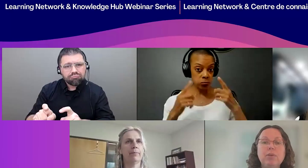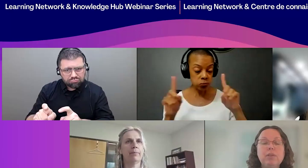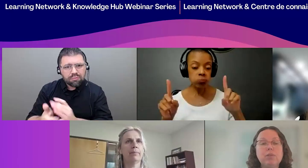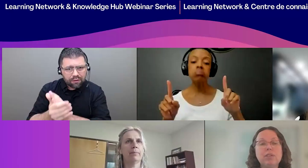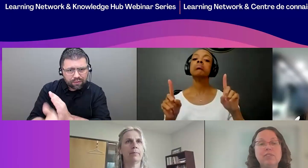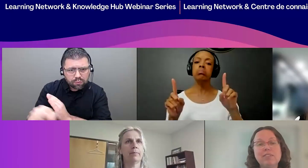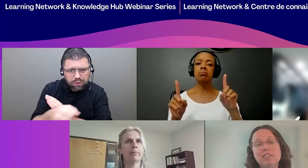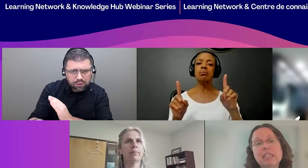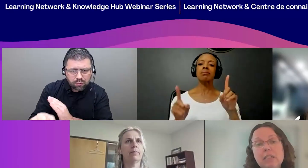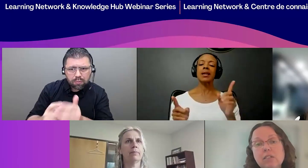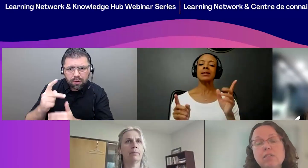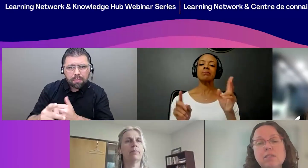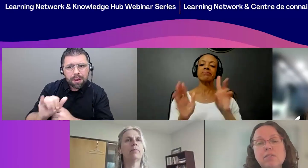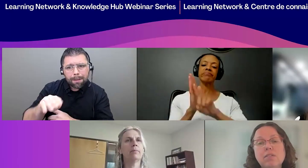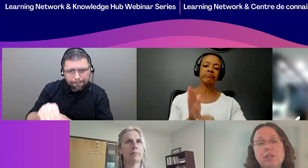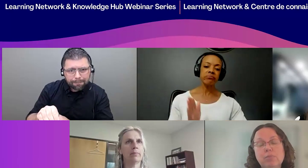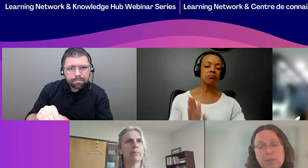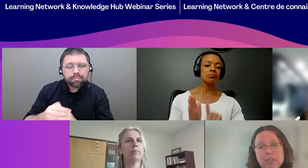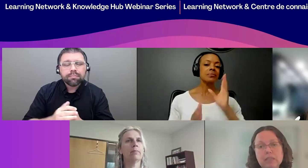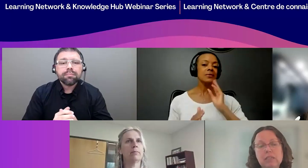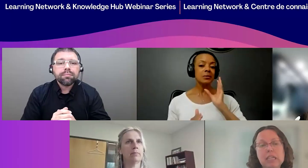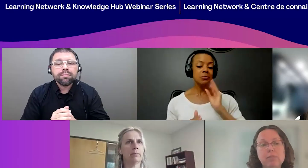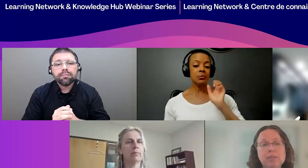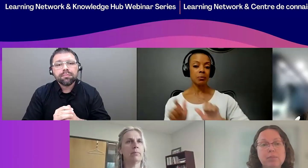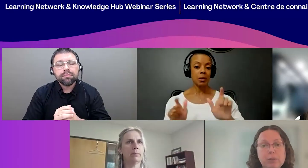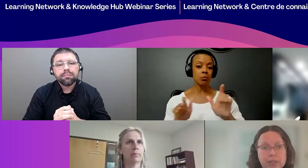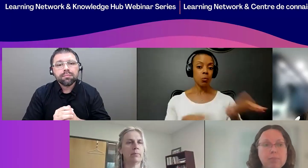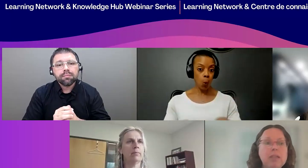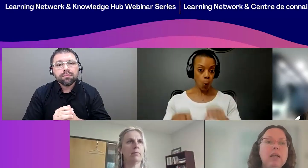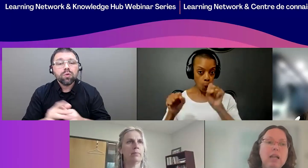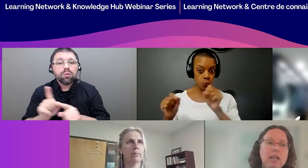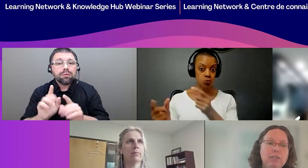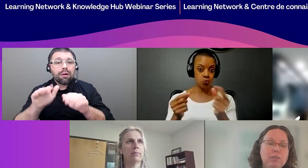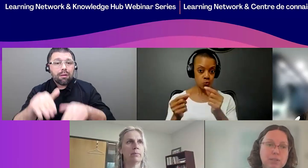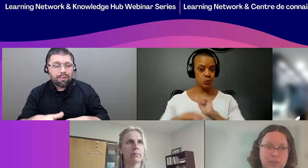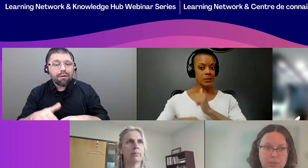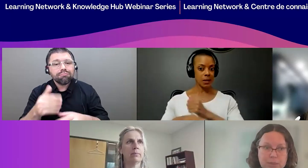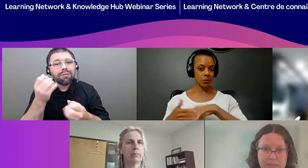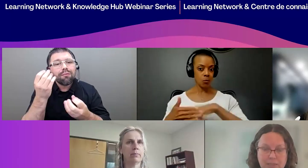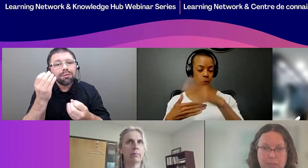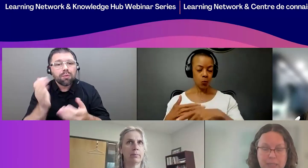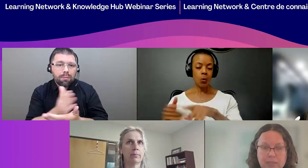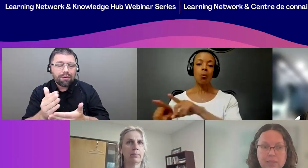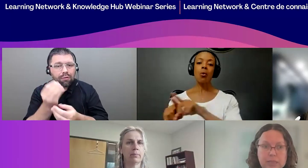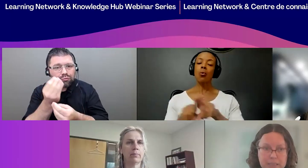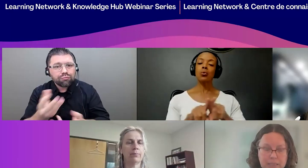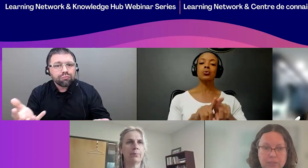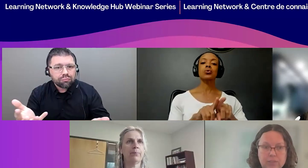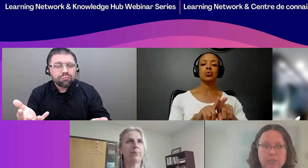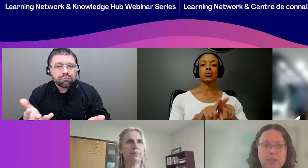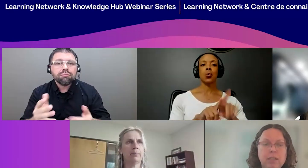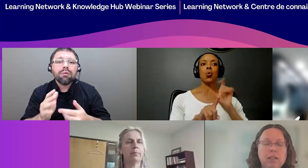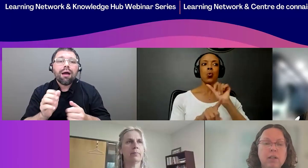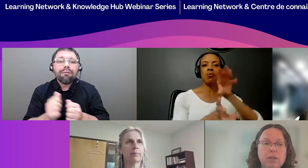who both were the facilitators, those who implemented the AIM program, and who also participated. So we